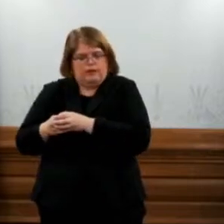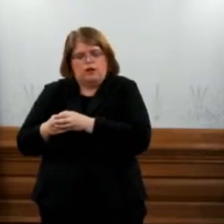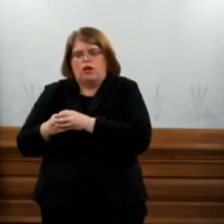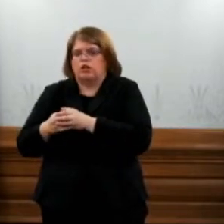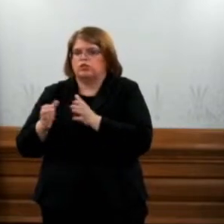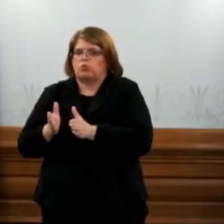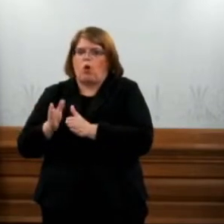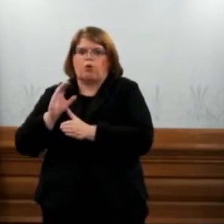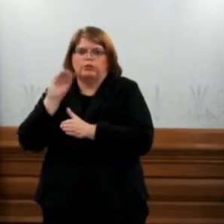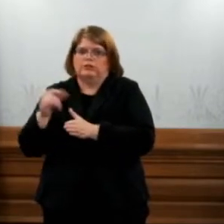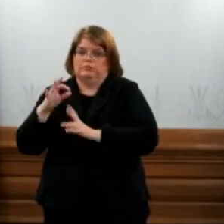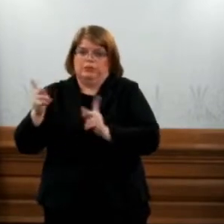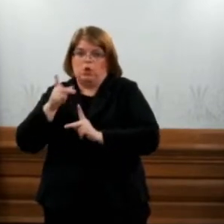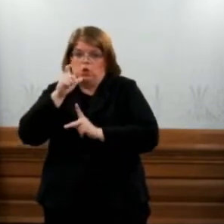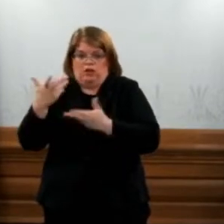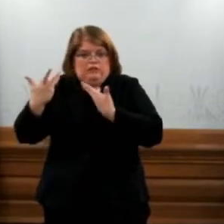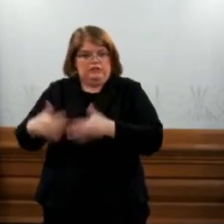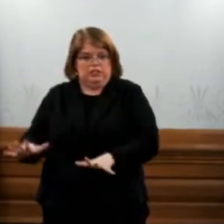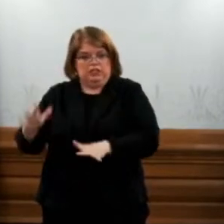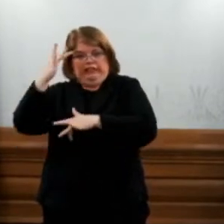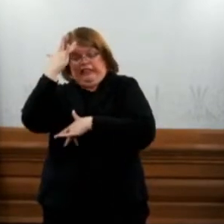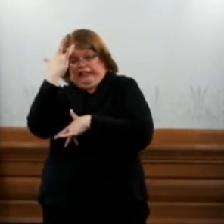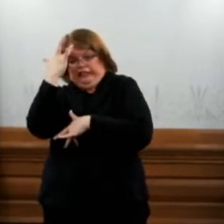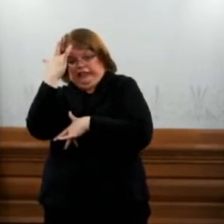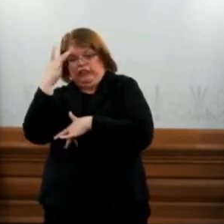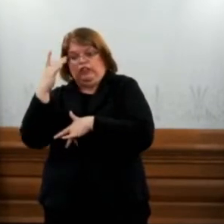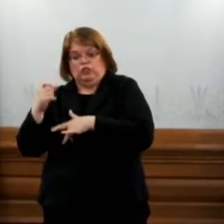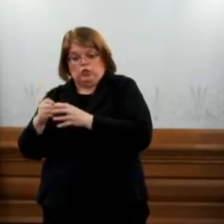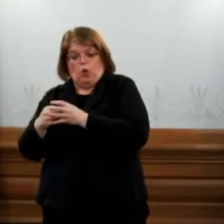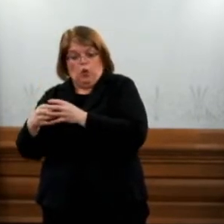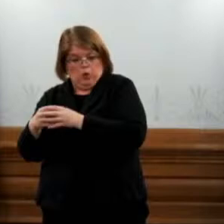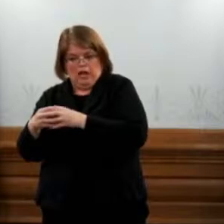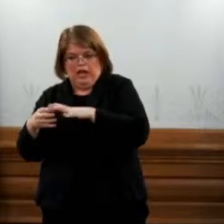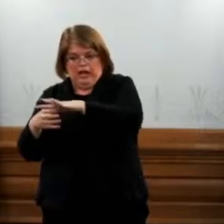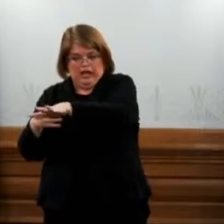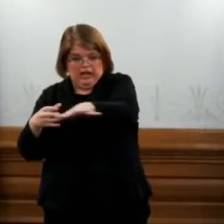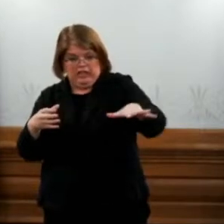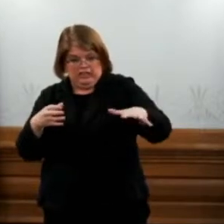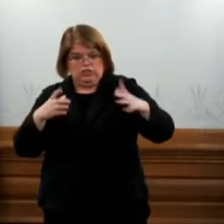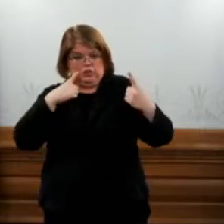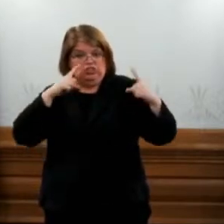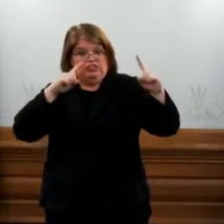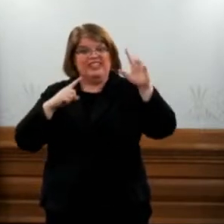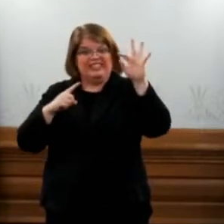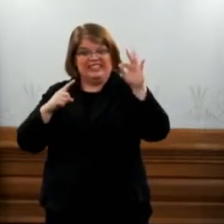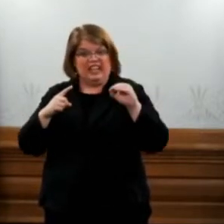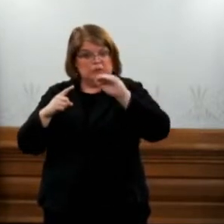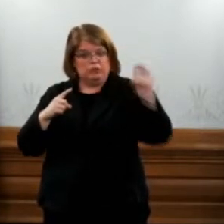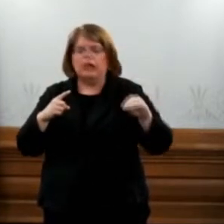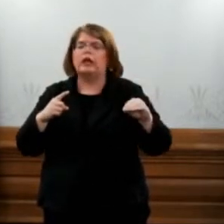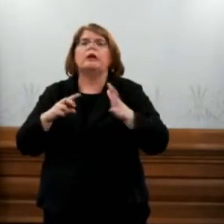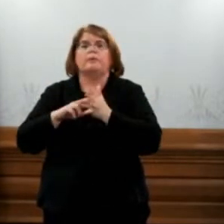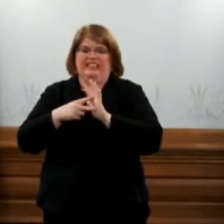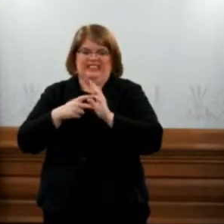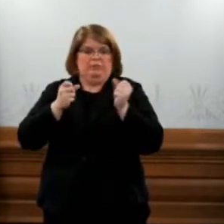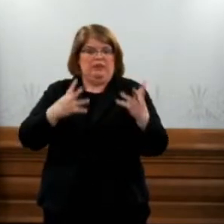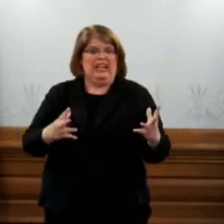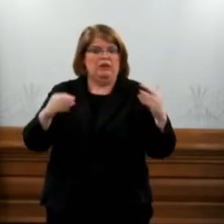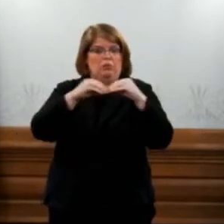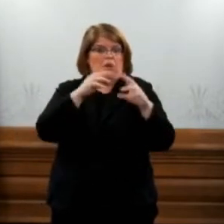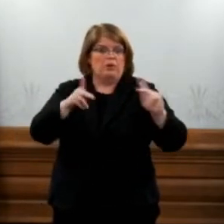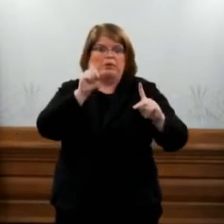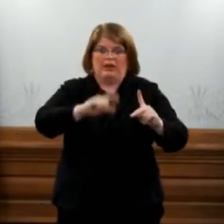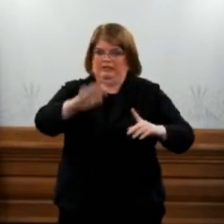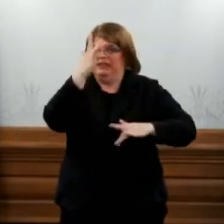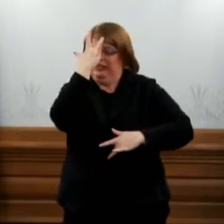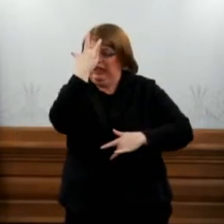to that 90%, that can mean that there still has to be a lot of infections that need to occur. And we know that with a lot of